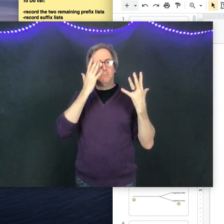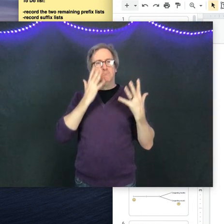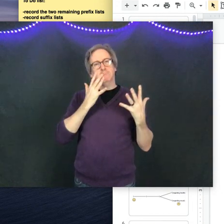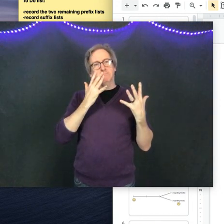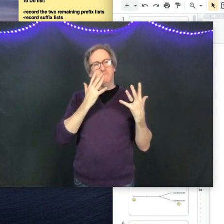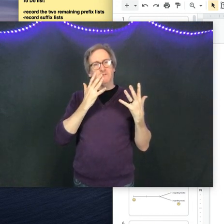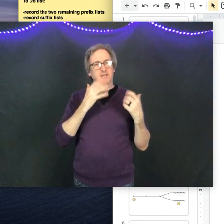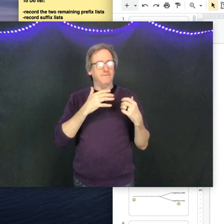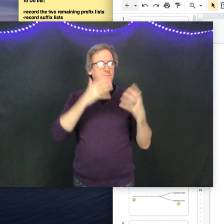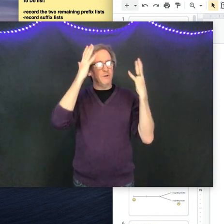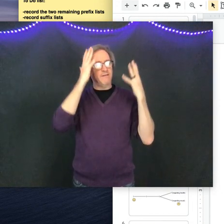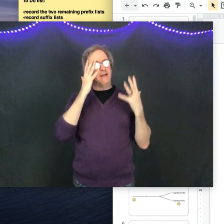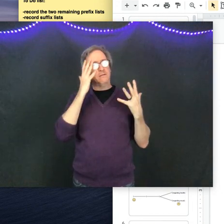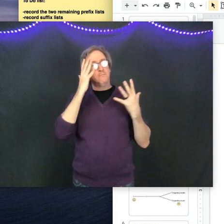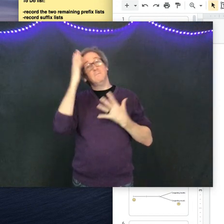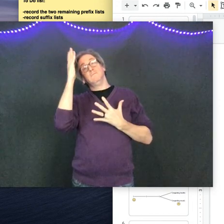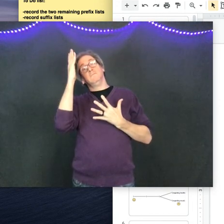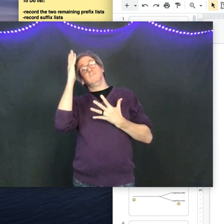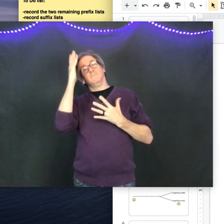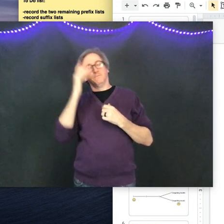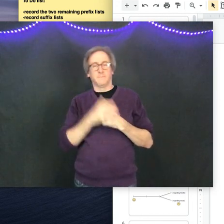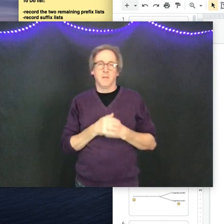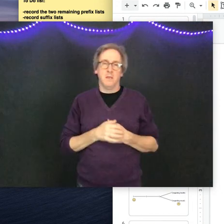Sad. If you're a David Bowie fan,